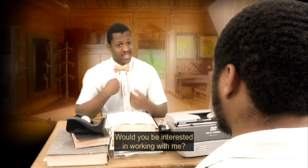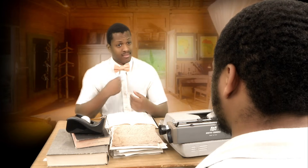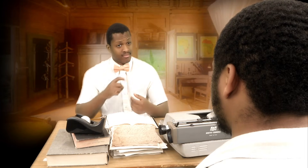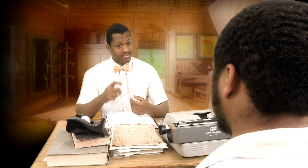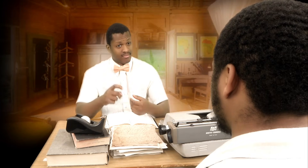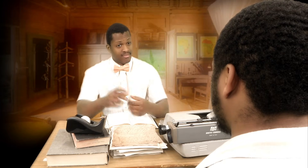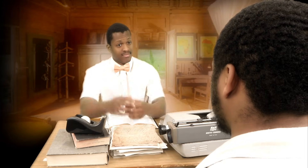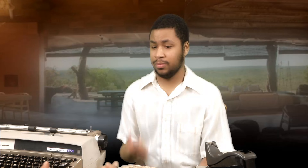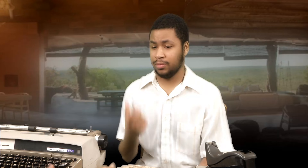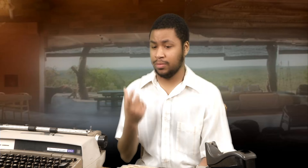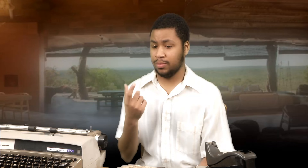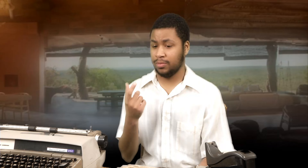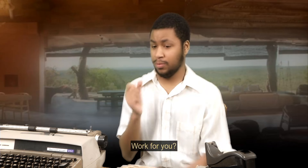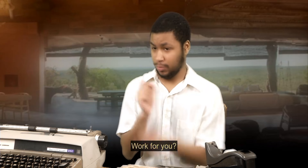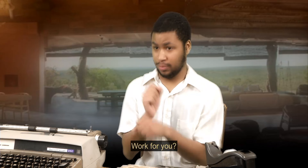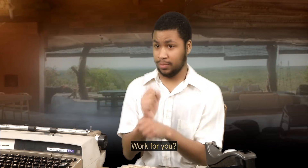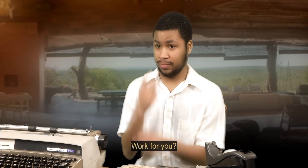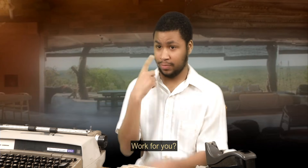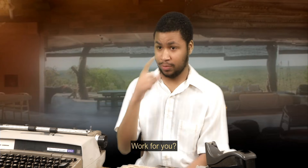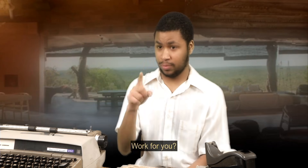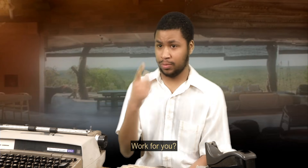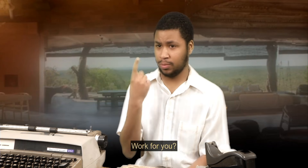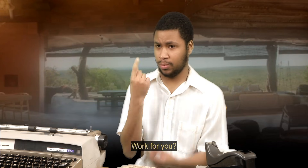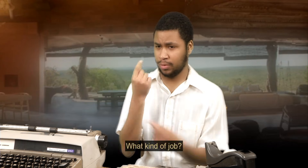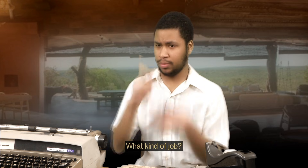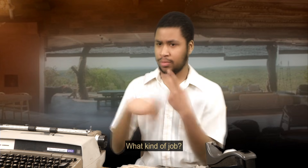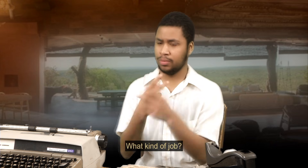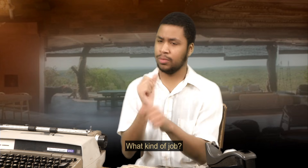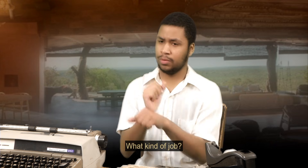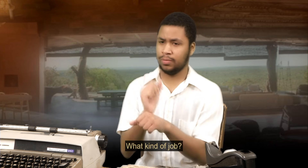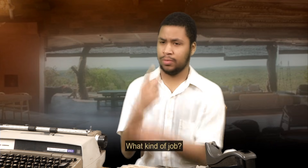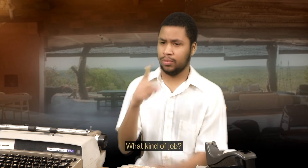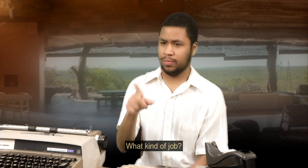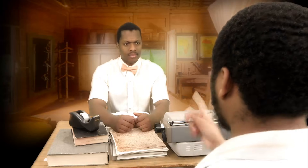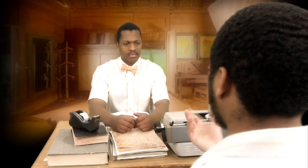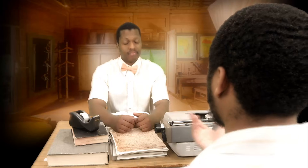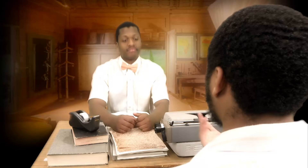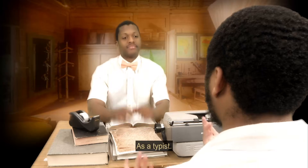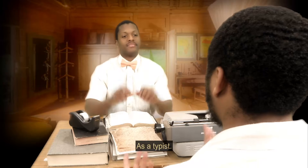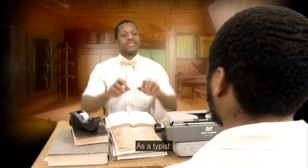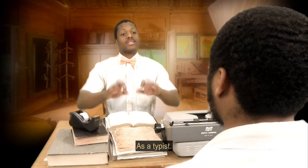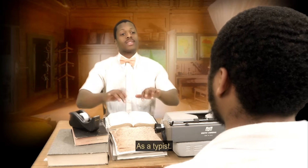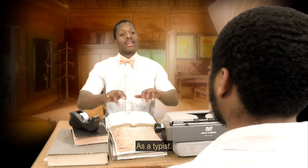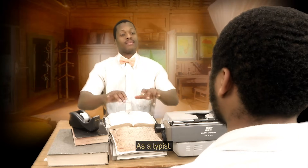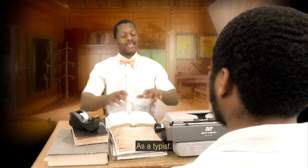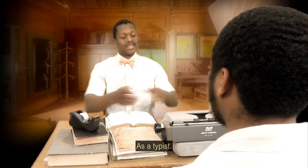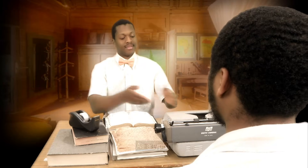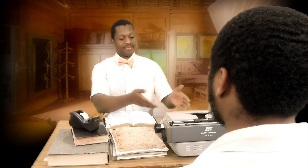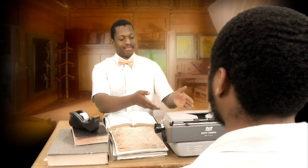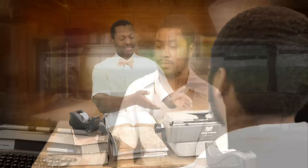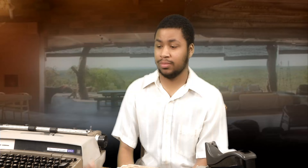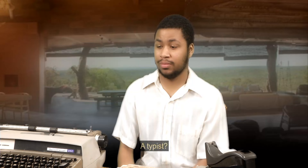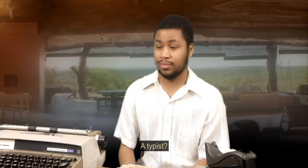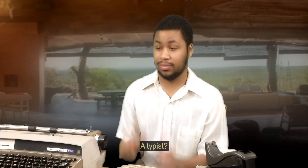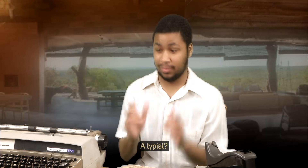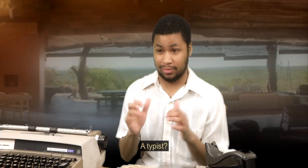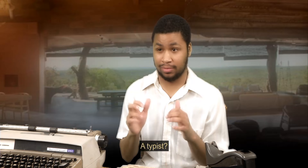me? Work for you? What kind of job? As a typist. A